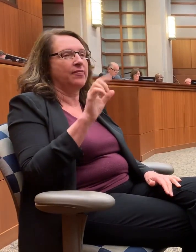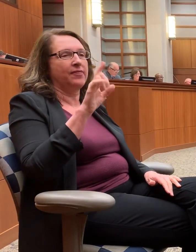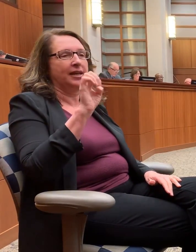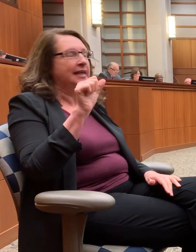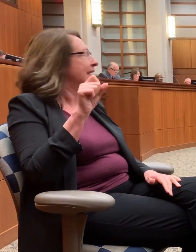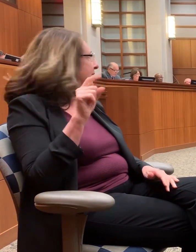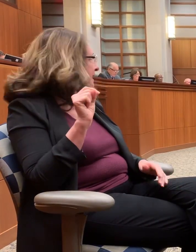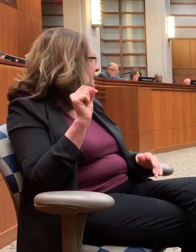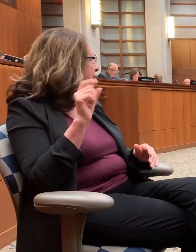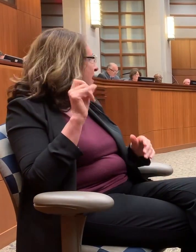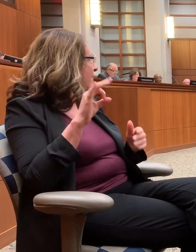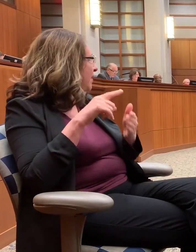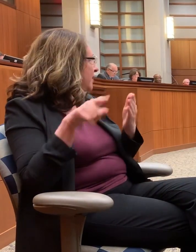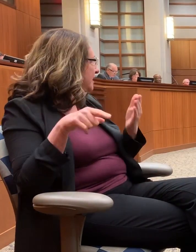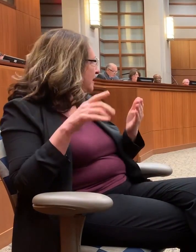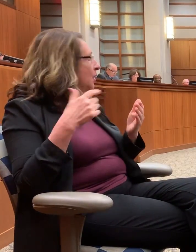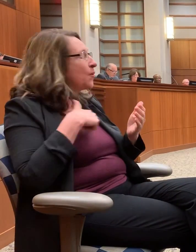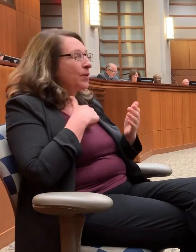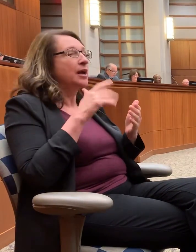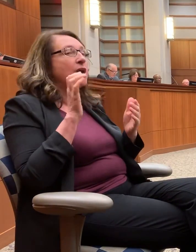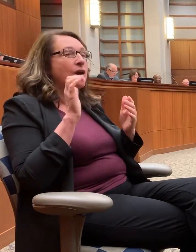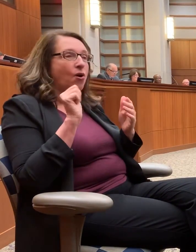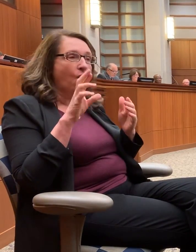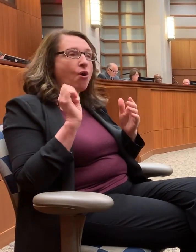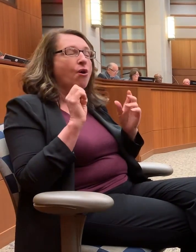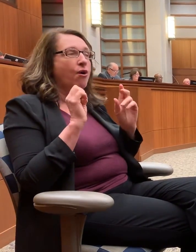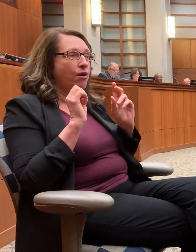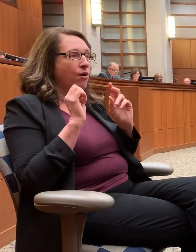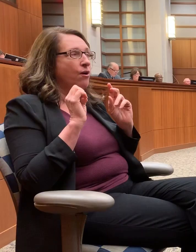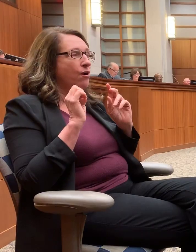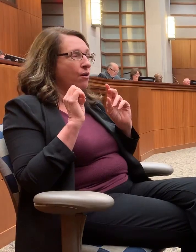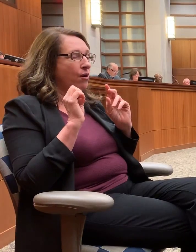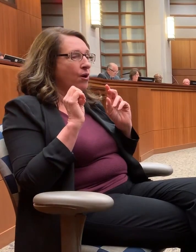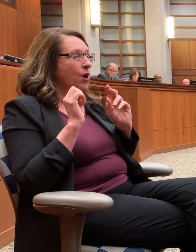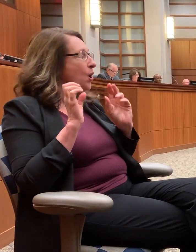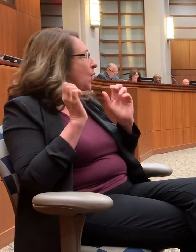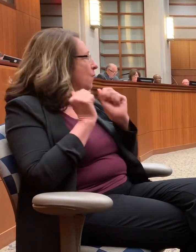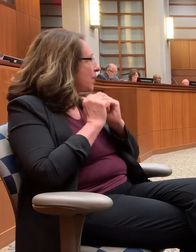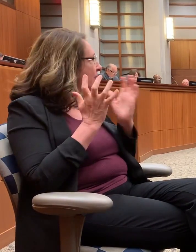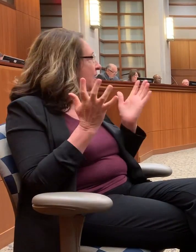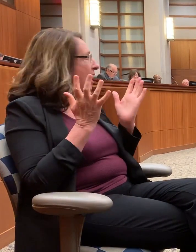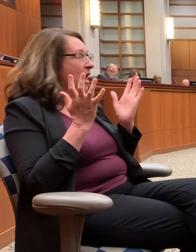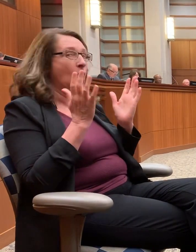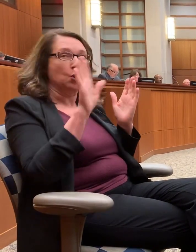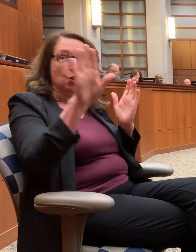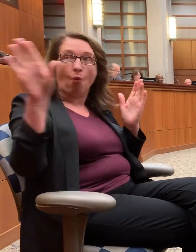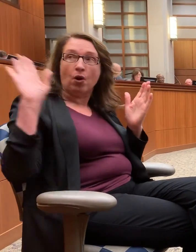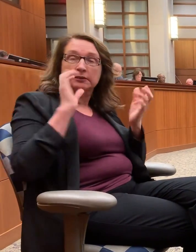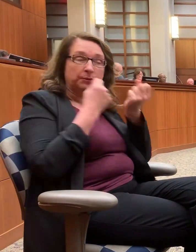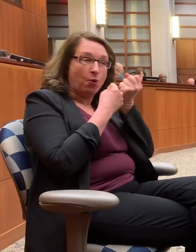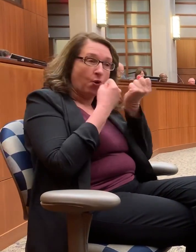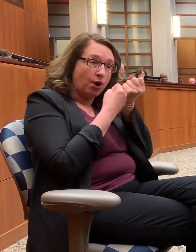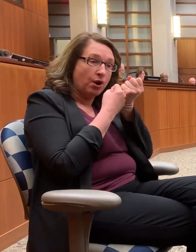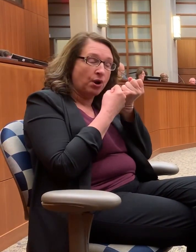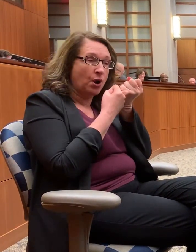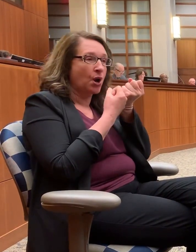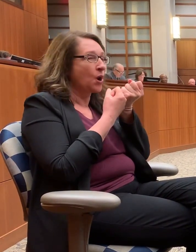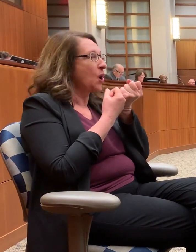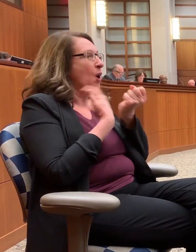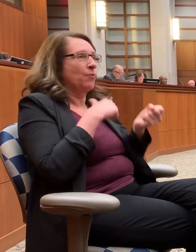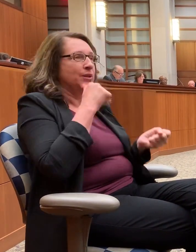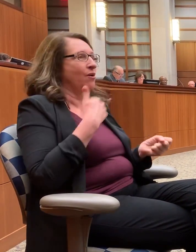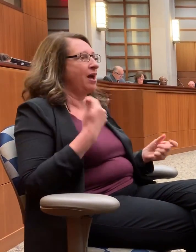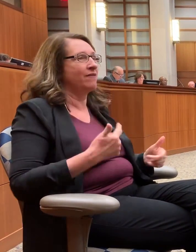these. We are the ones that, without your support, we don't